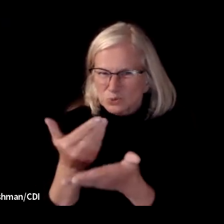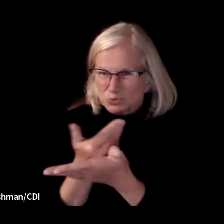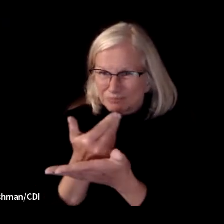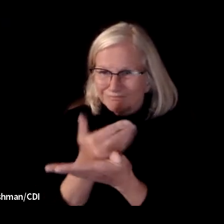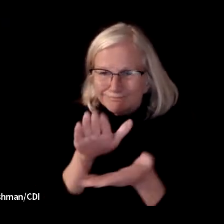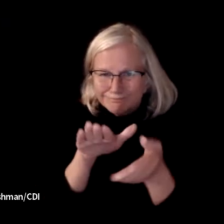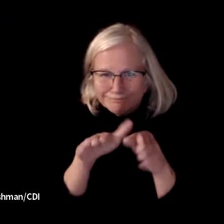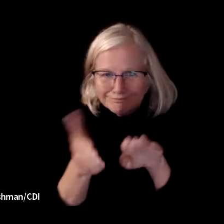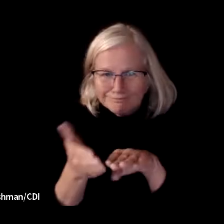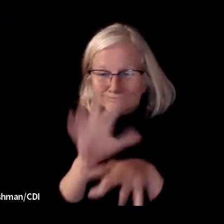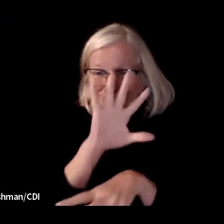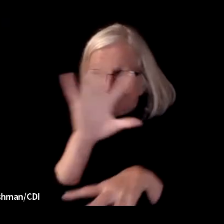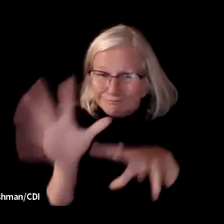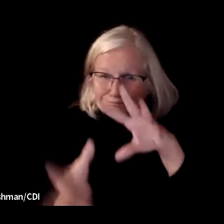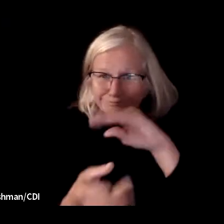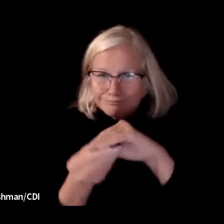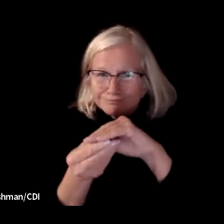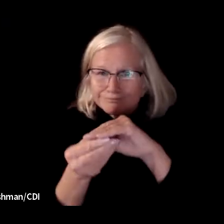to